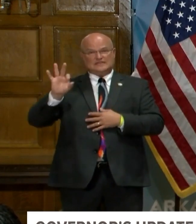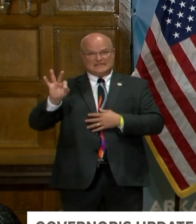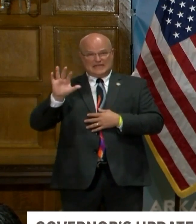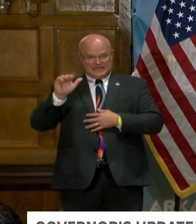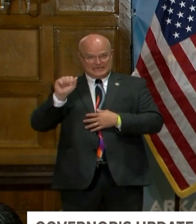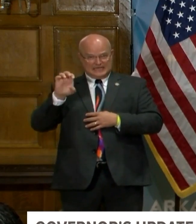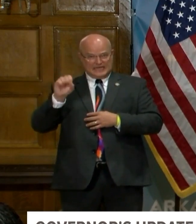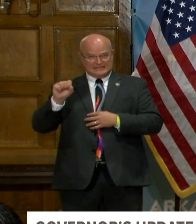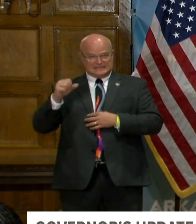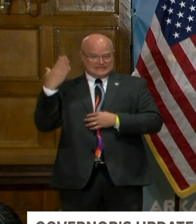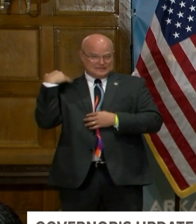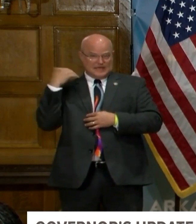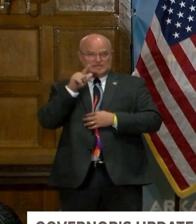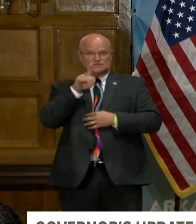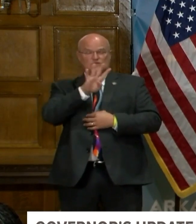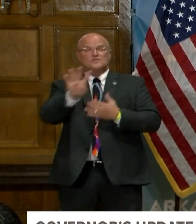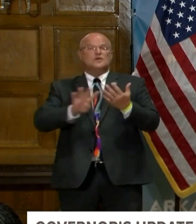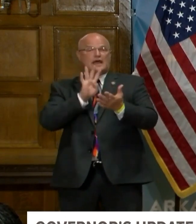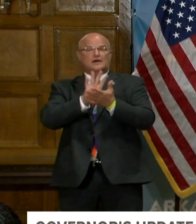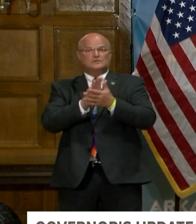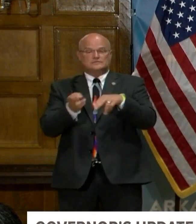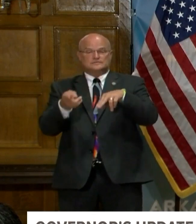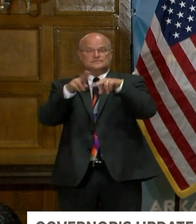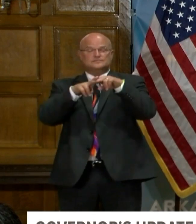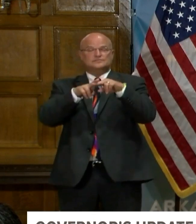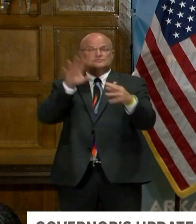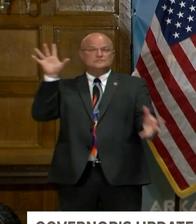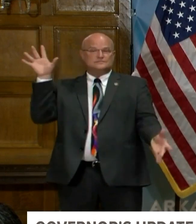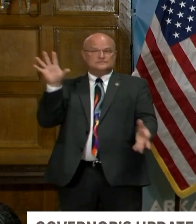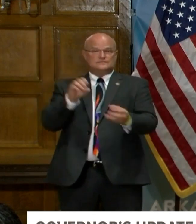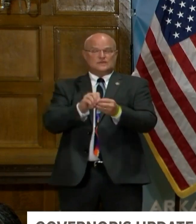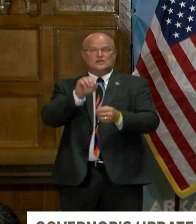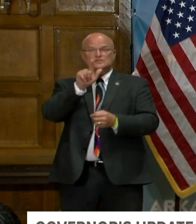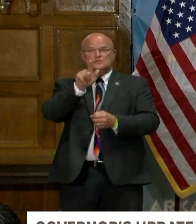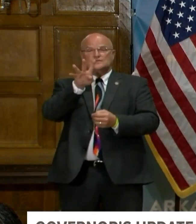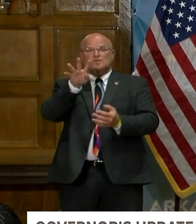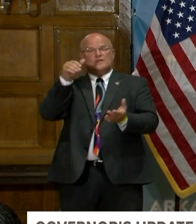259 cases over the last 24 hours. That brings us to